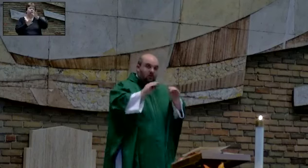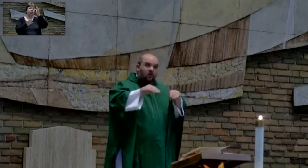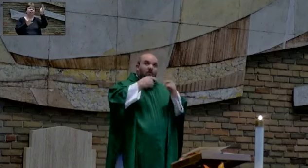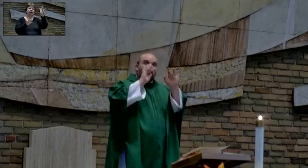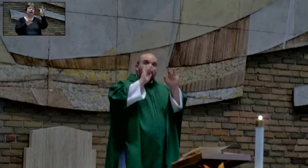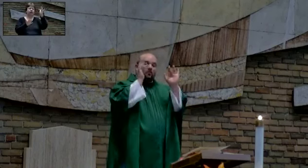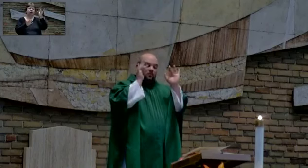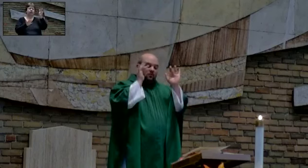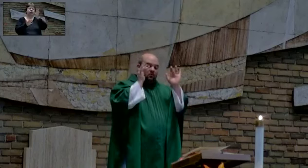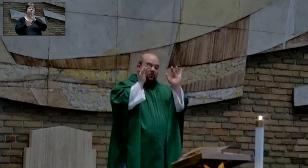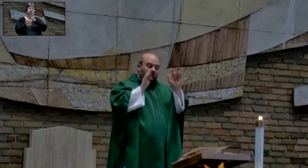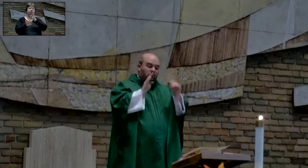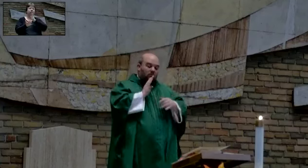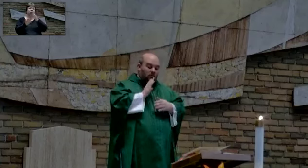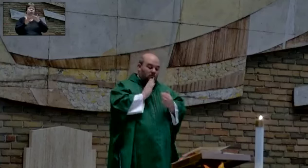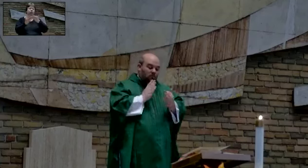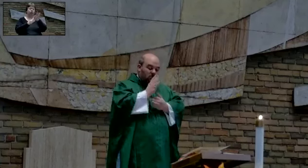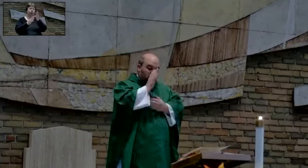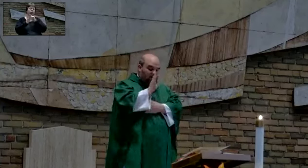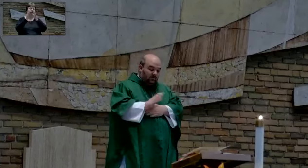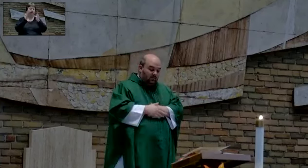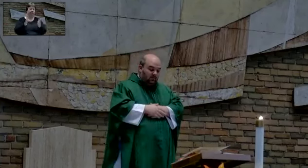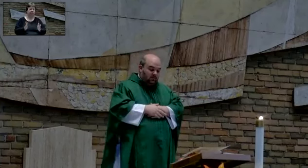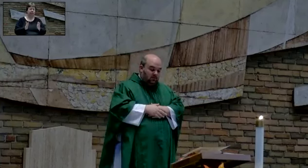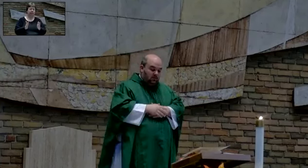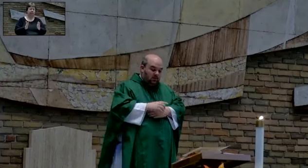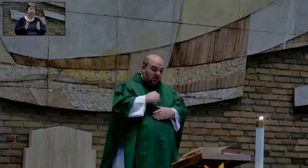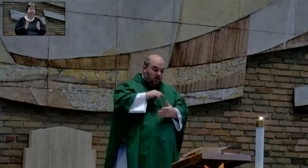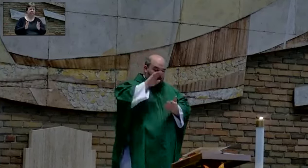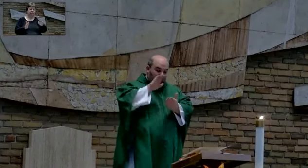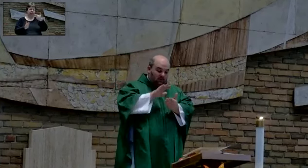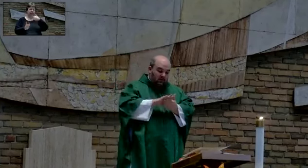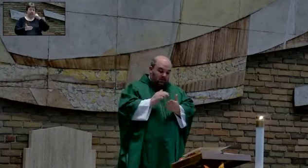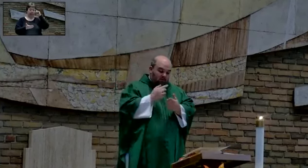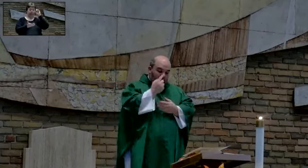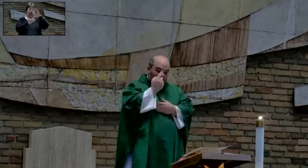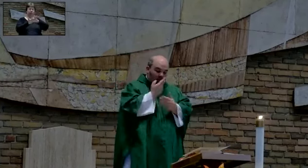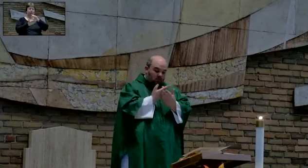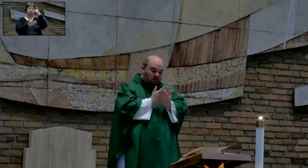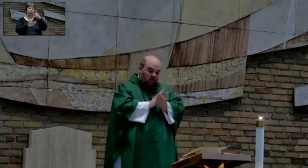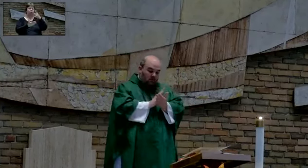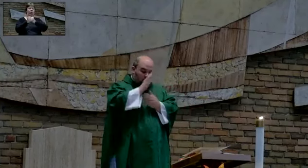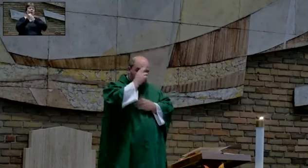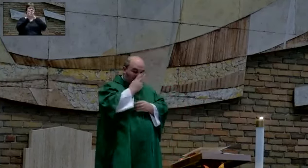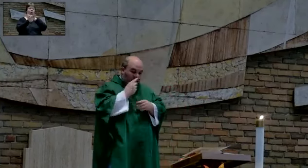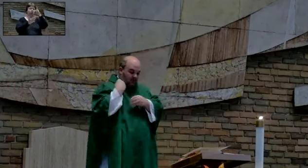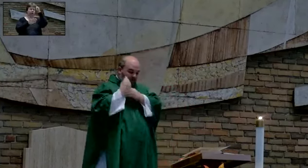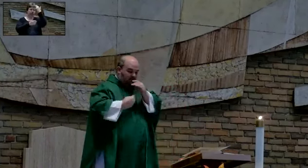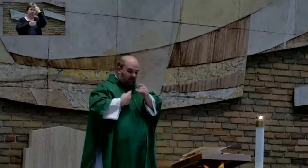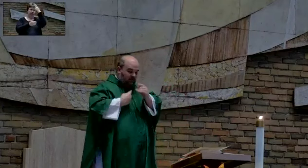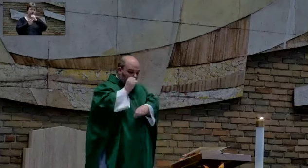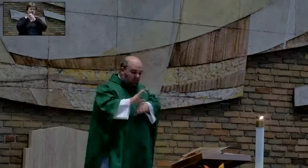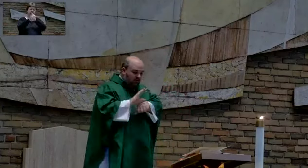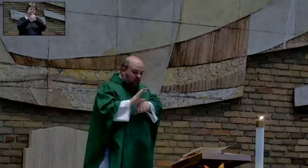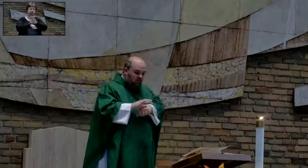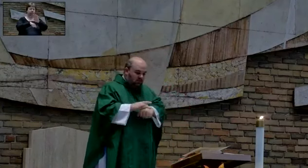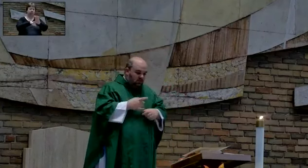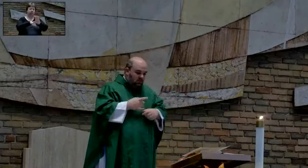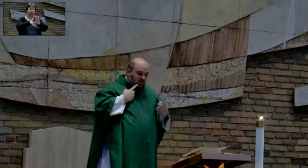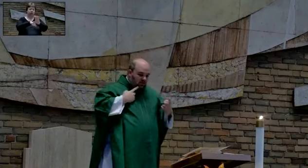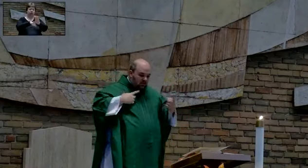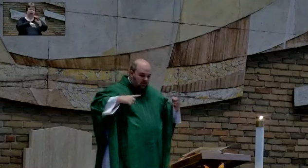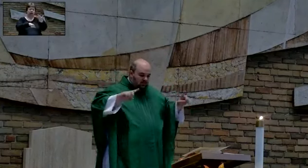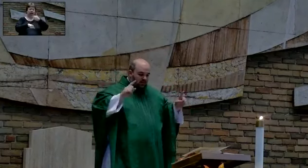and glorified, who has spoken through the prophets. I believe in one holy Catholic and apostolic